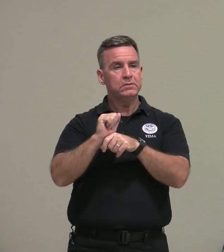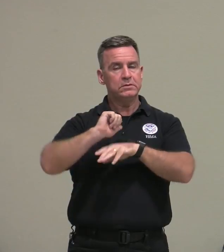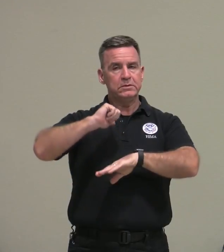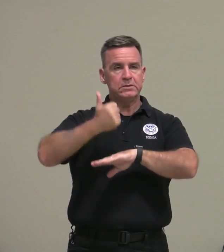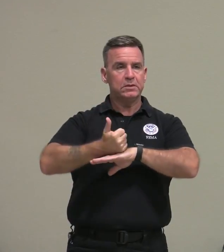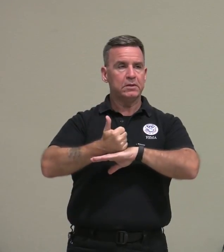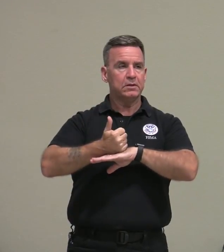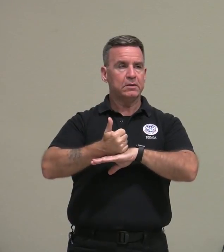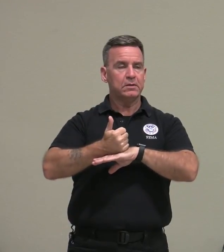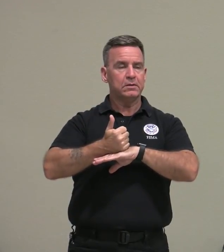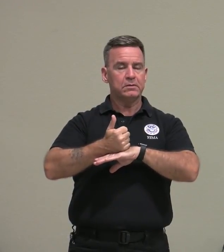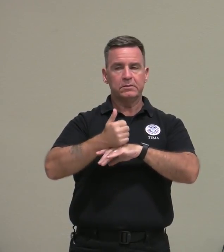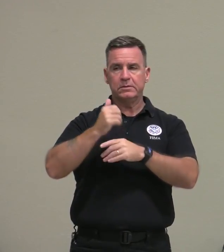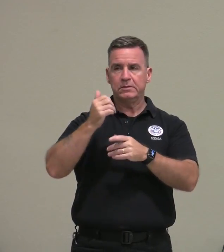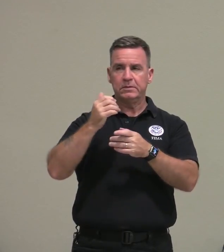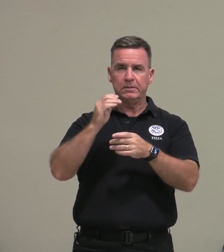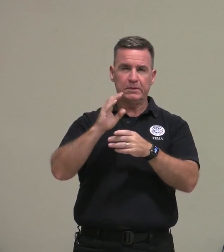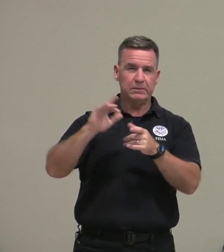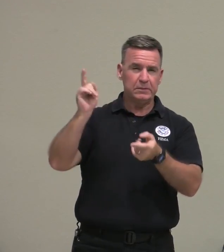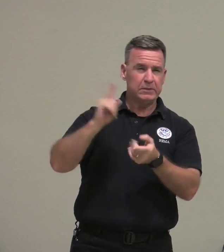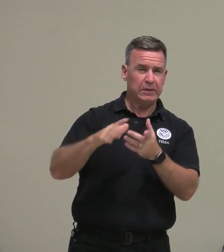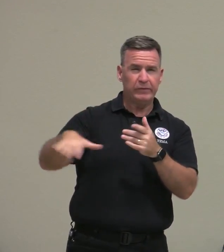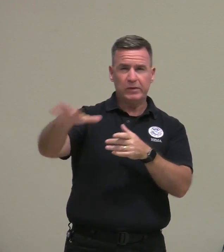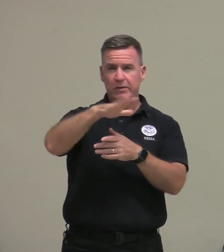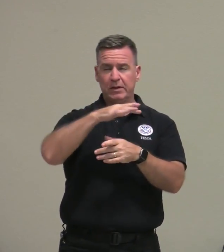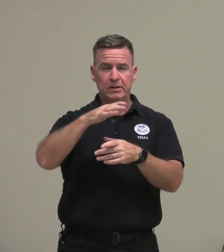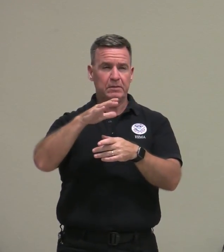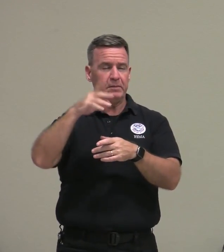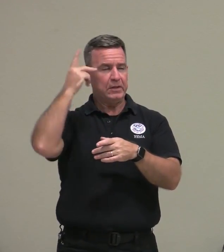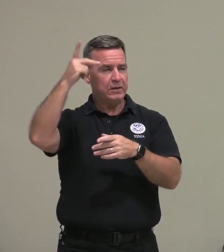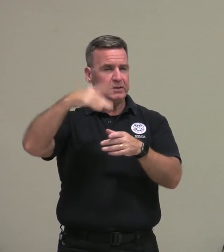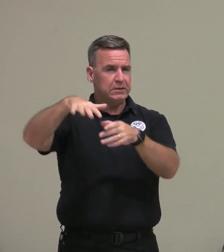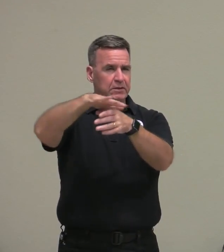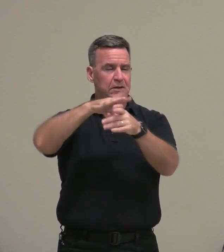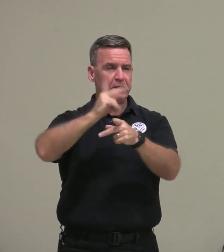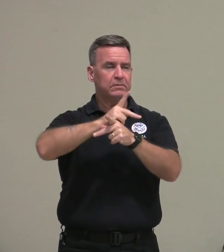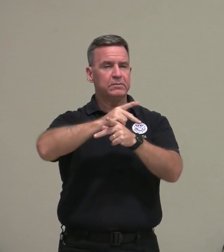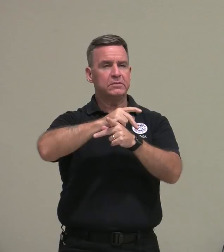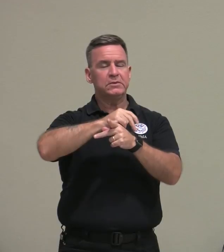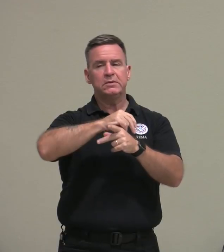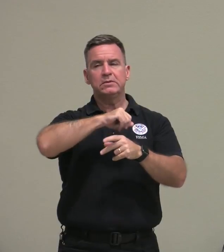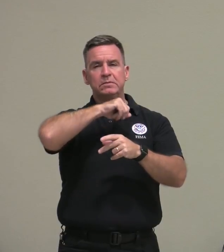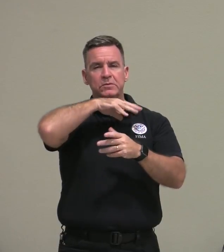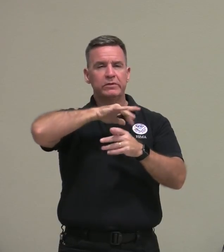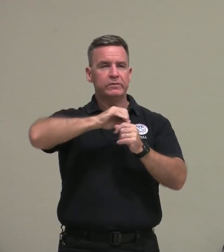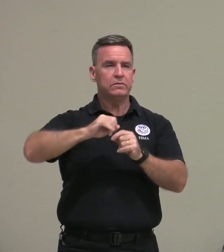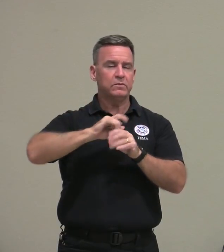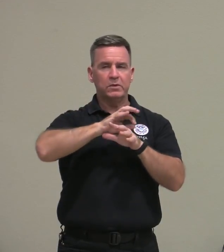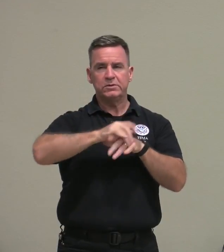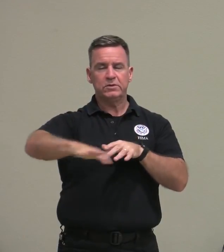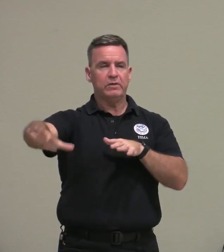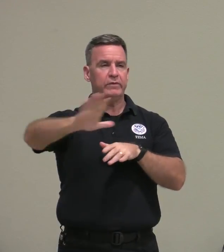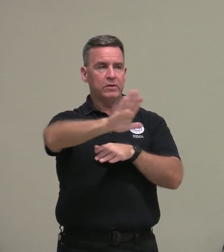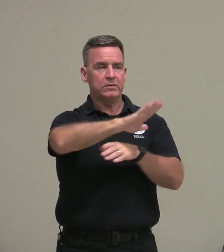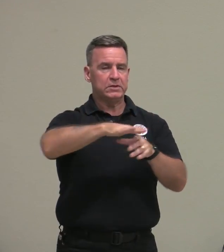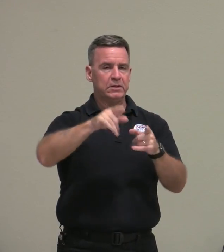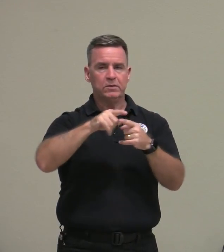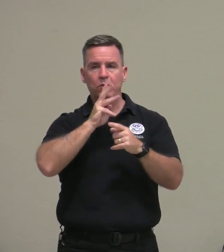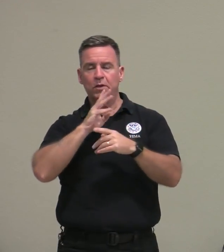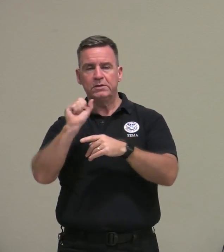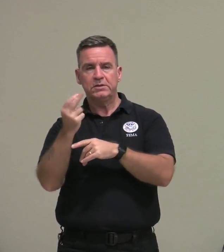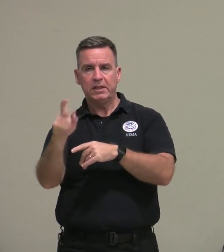install mitigation efforts throughout Paradise and the unincorporated area to try to keep debris from washing off of your site into